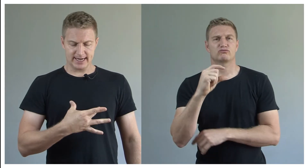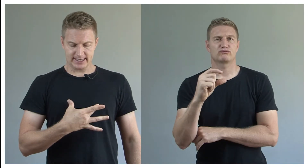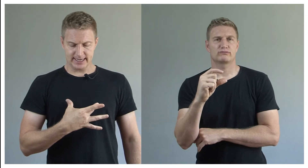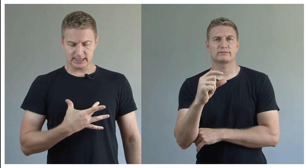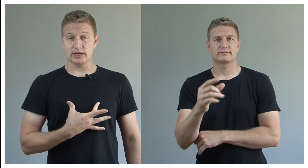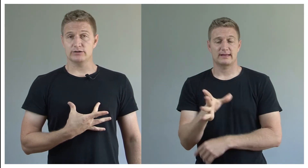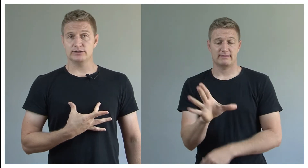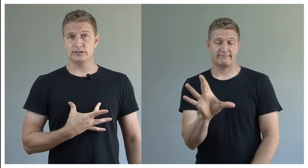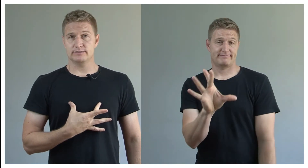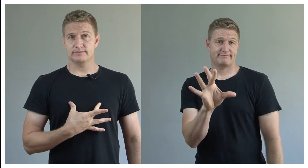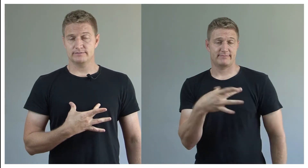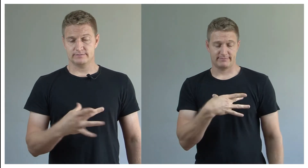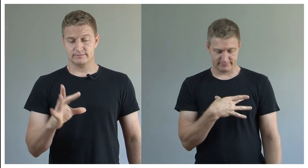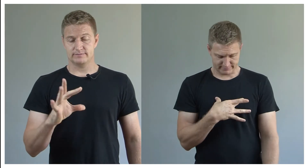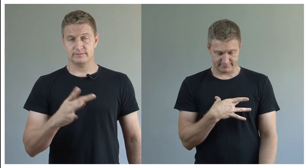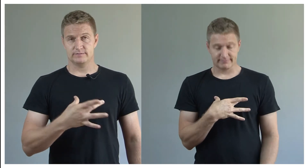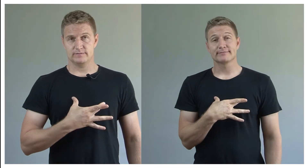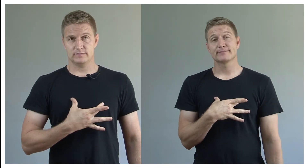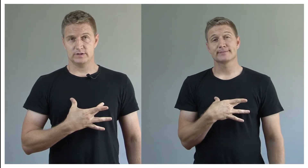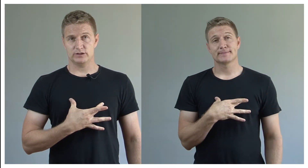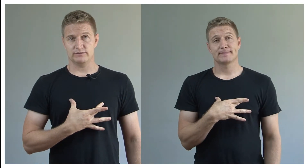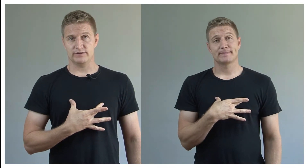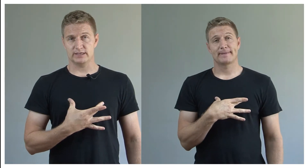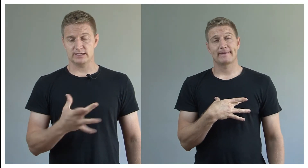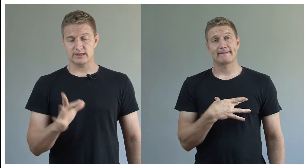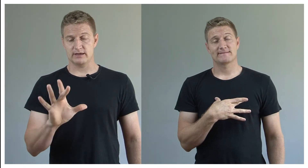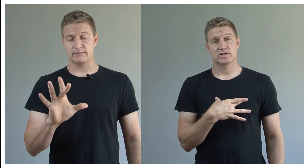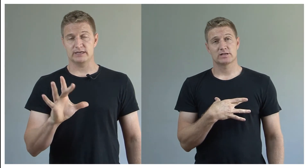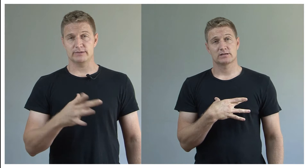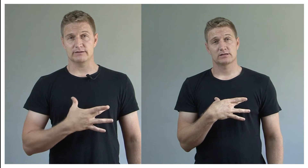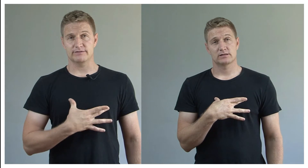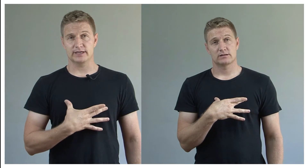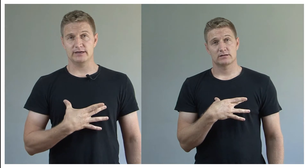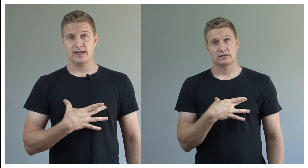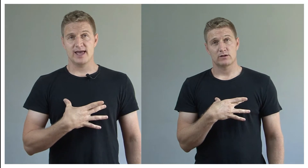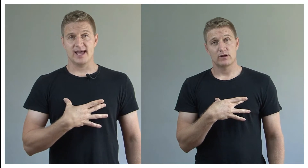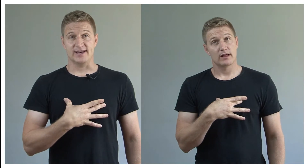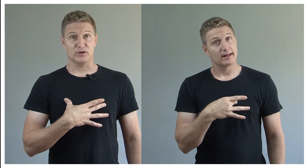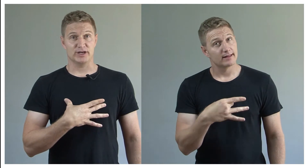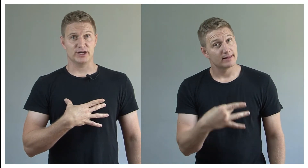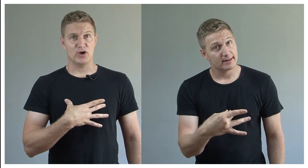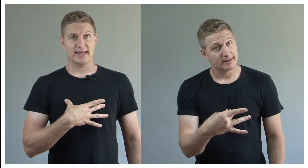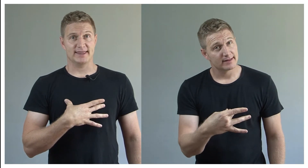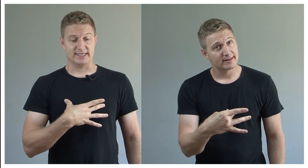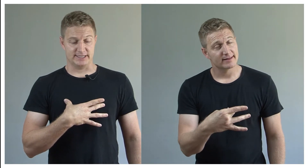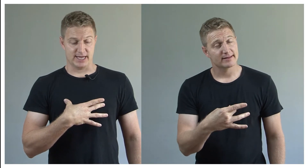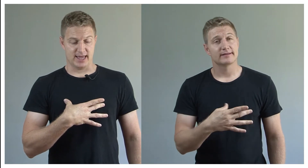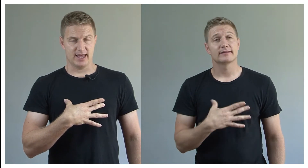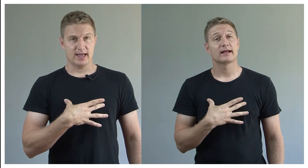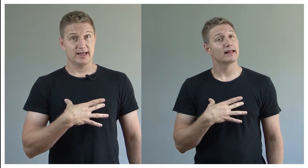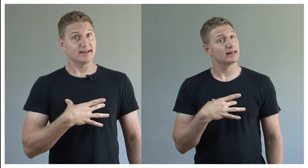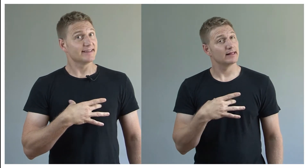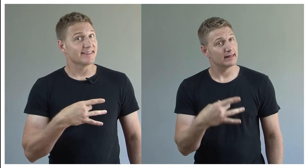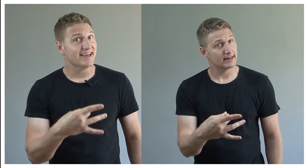slightly closed, the two fingers, the thumb and the middle finger, and you're going to go like this.